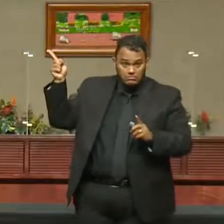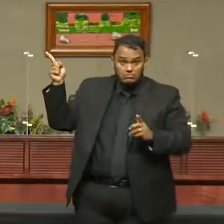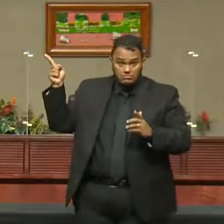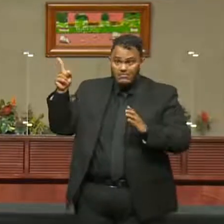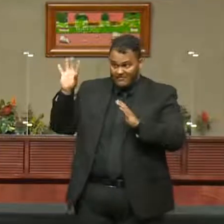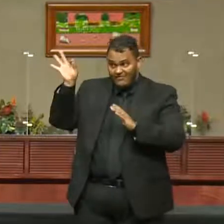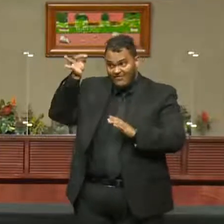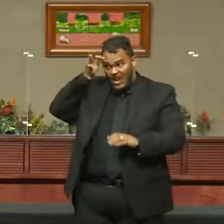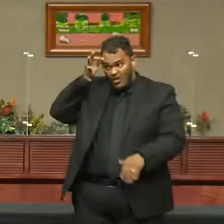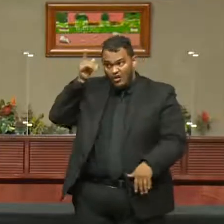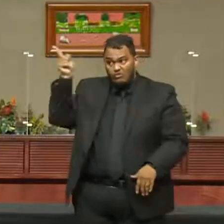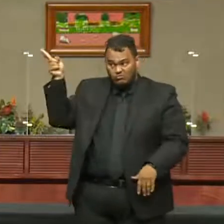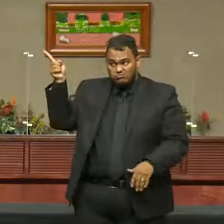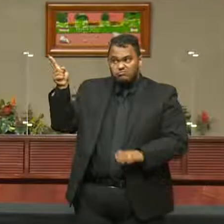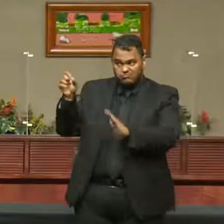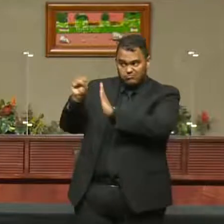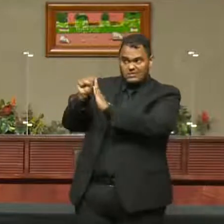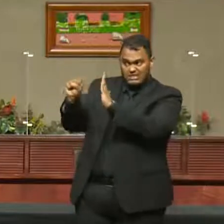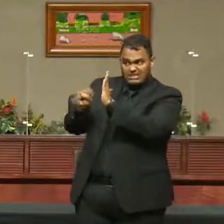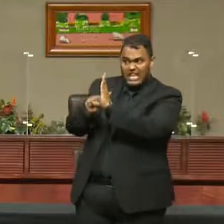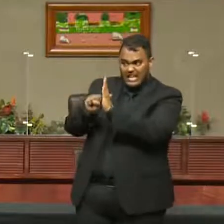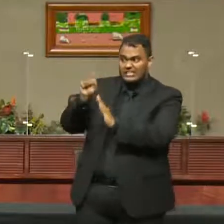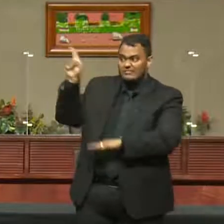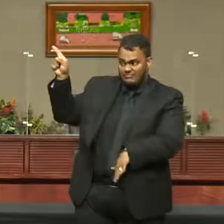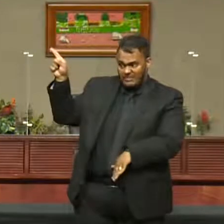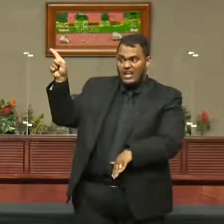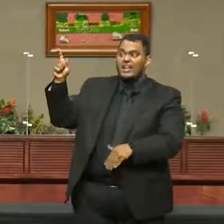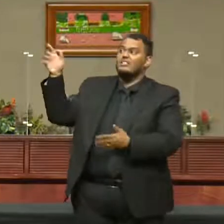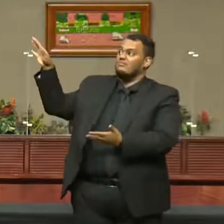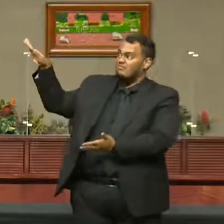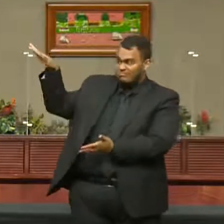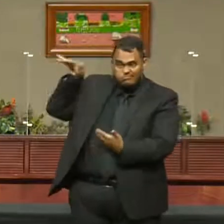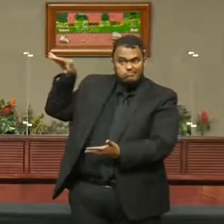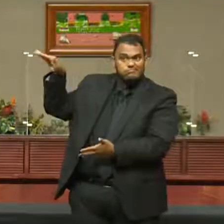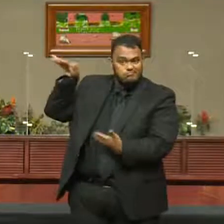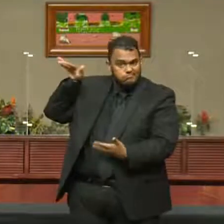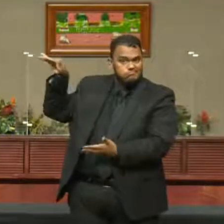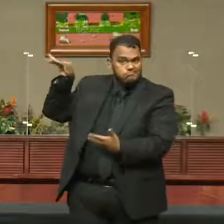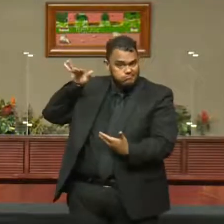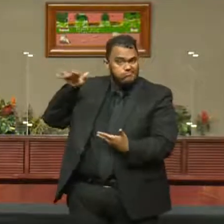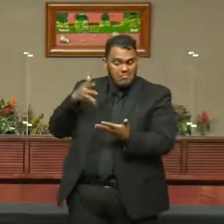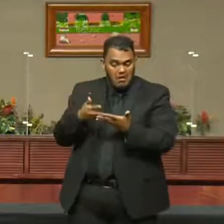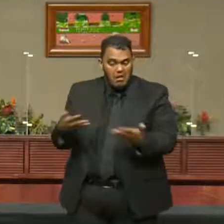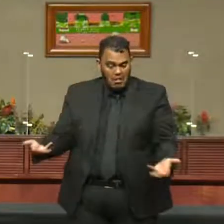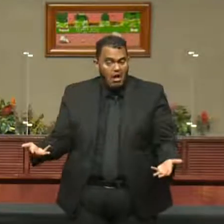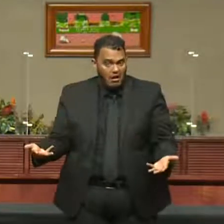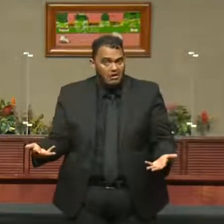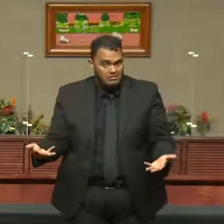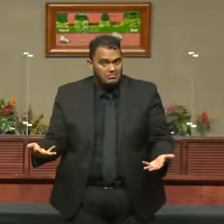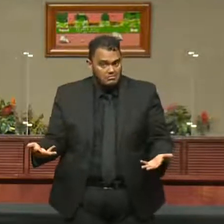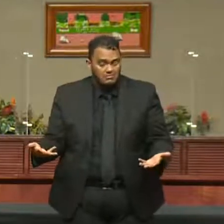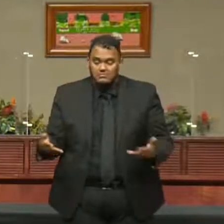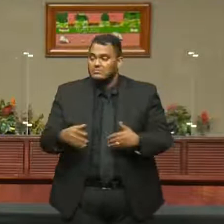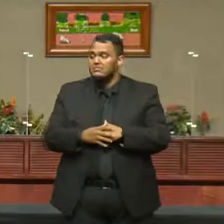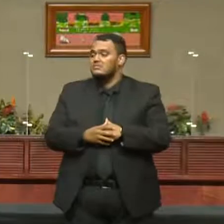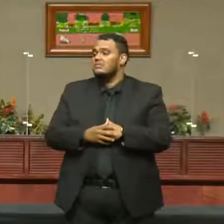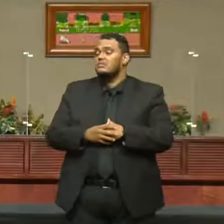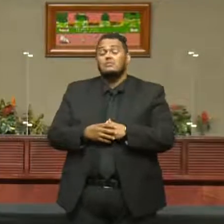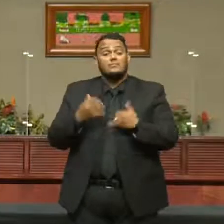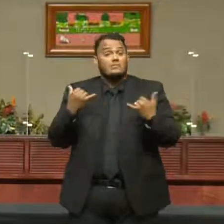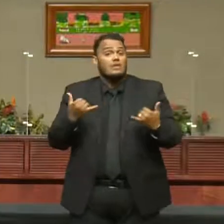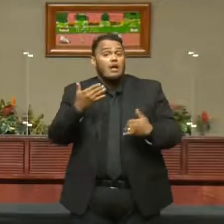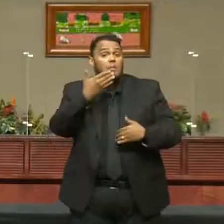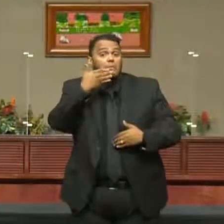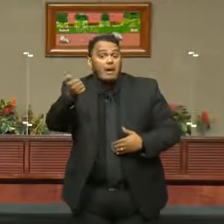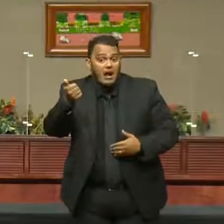what we need. And now, because the supply is getting a lot better, instead of having a set